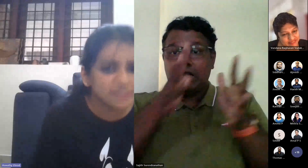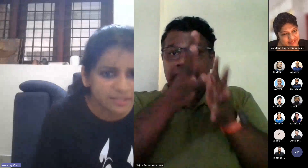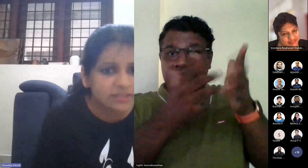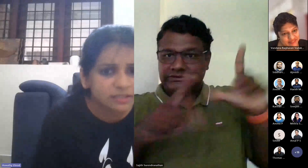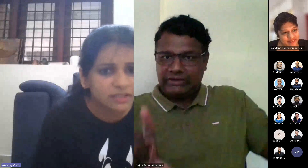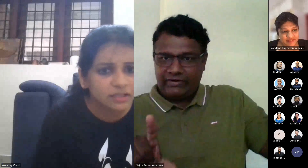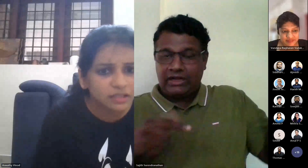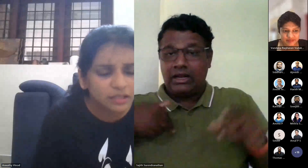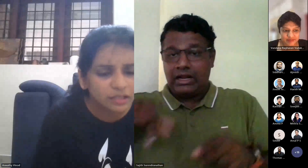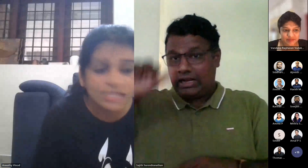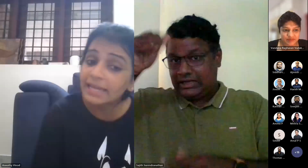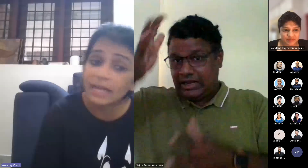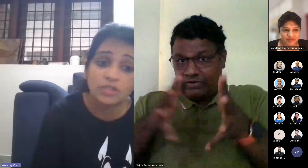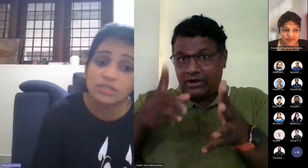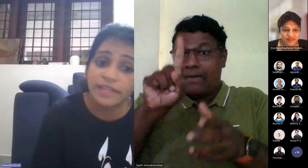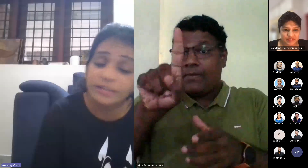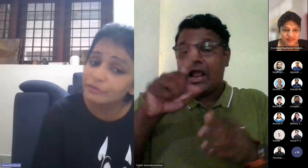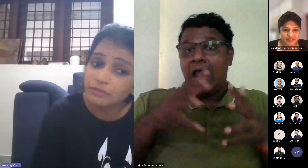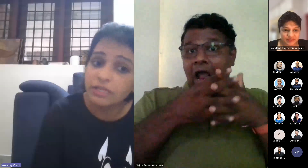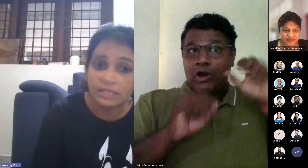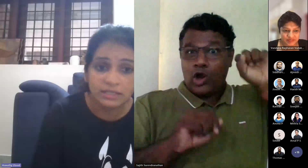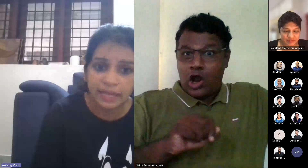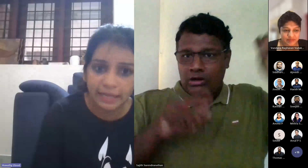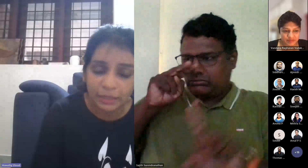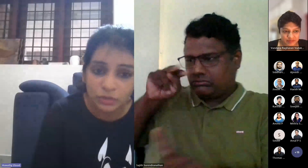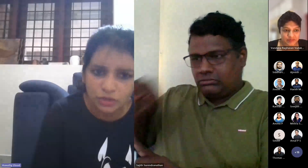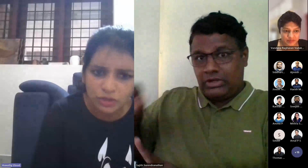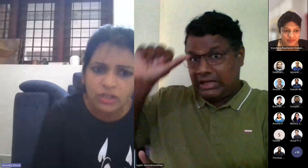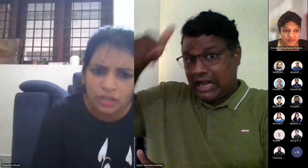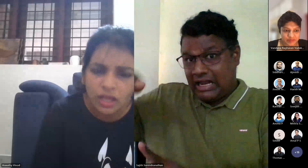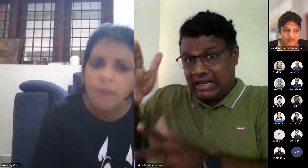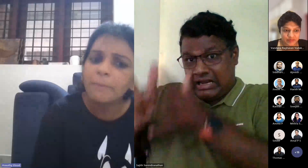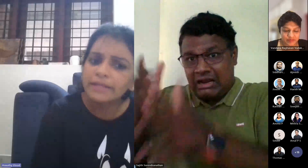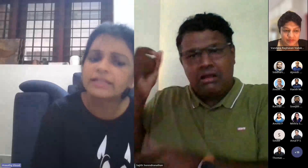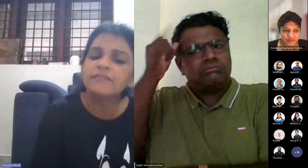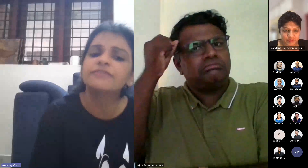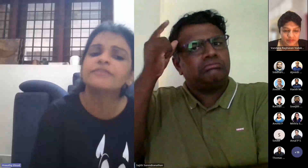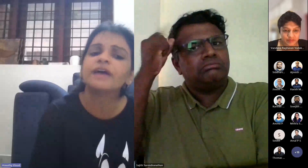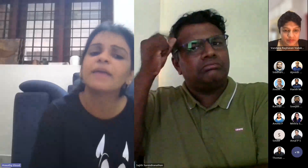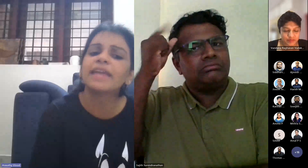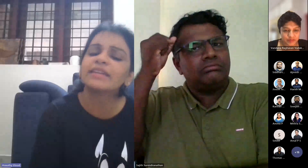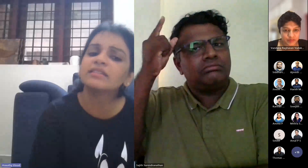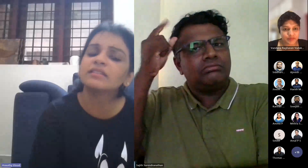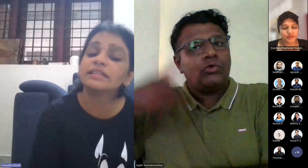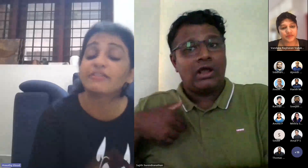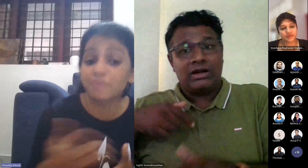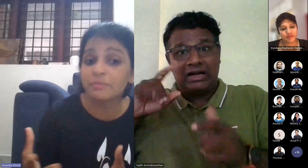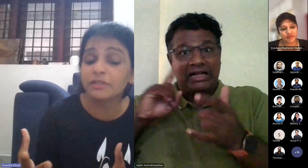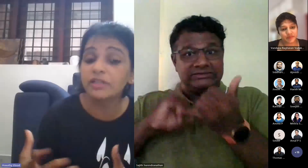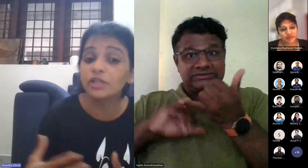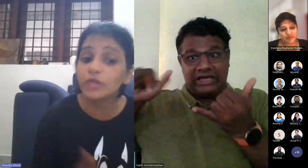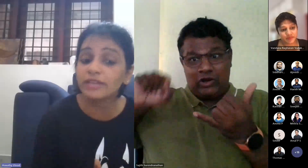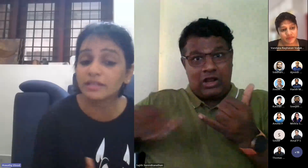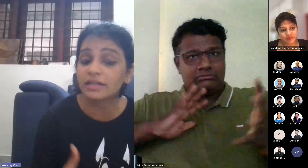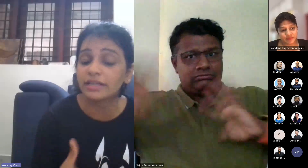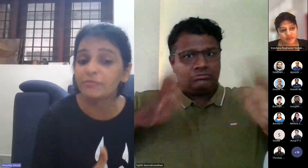the US, sign language is very different from Indian sign language. But if American deaf